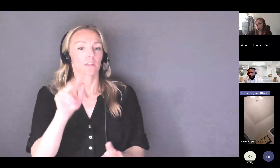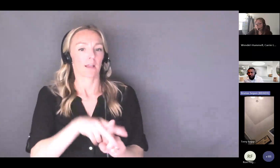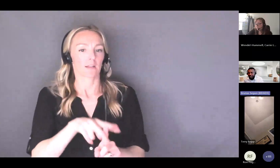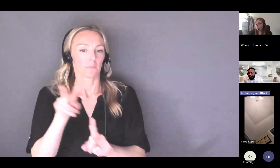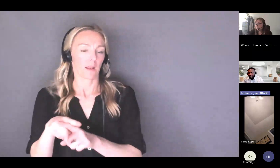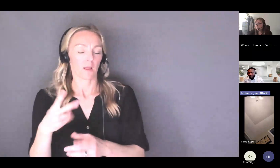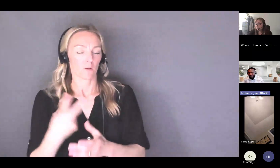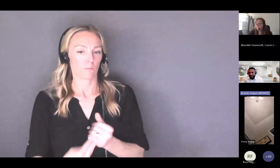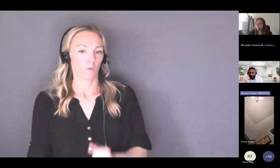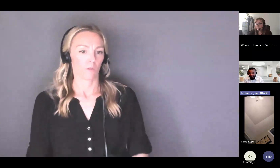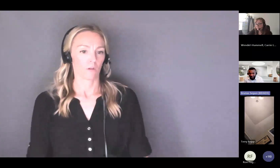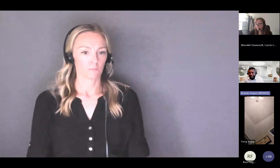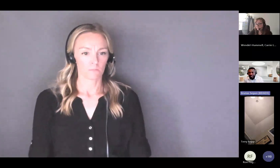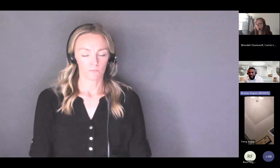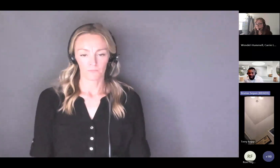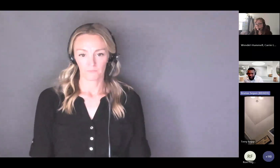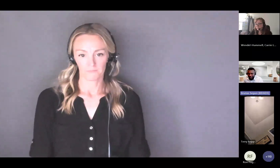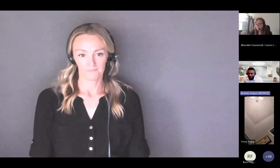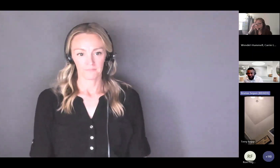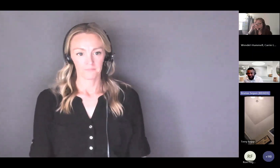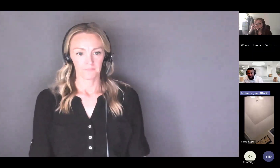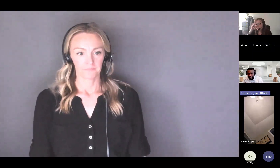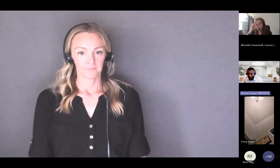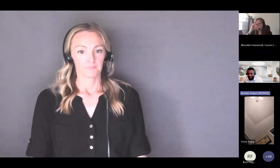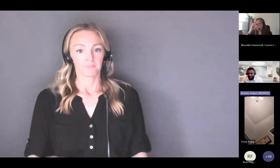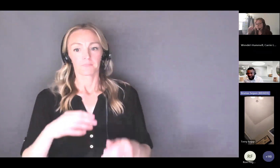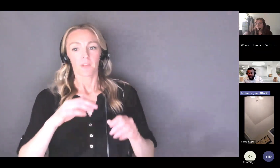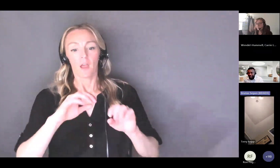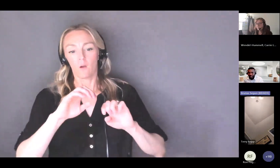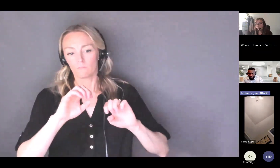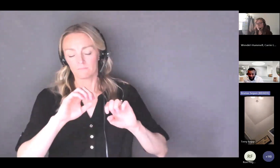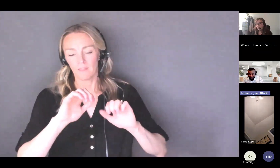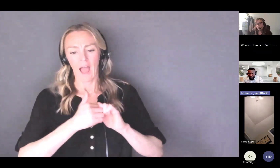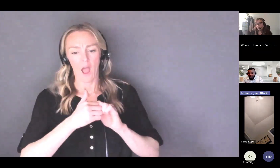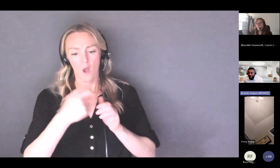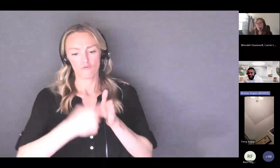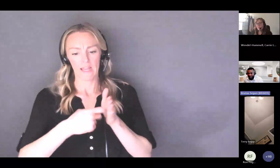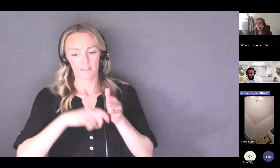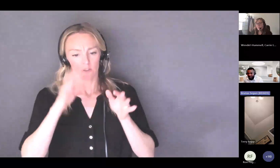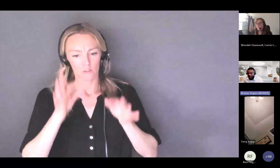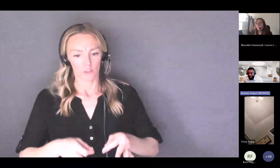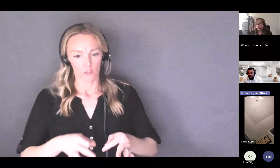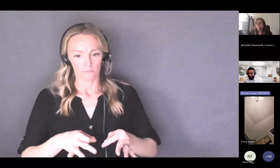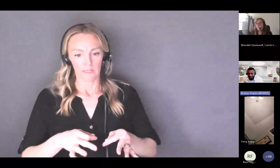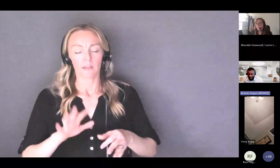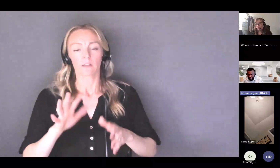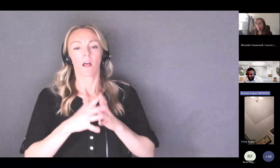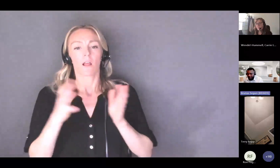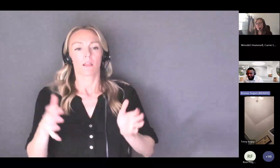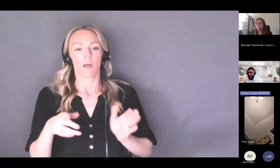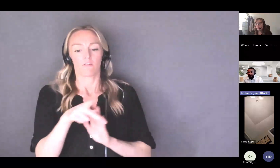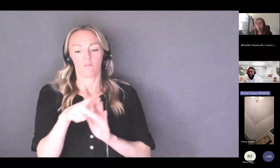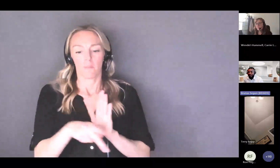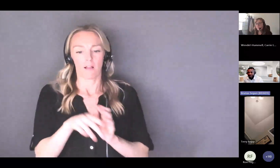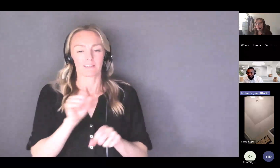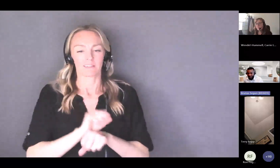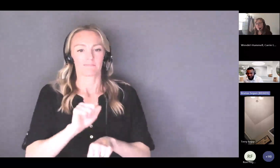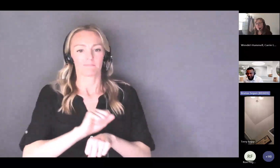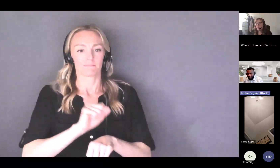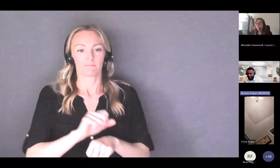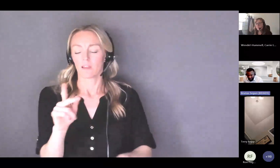Now, on the question of evaluating how rates will be determined, a lot of policy work are in place. KDADS leadership are